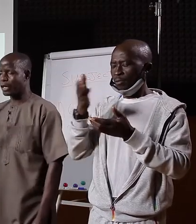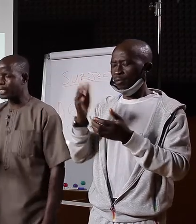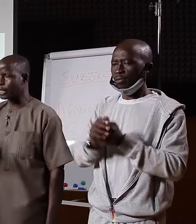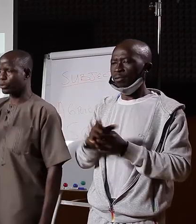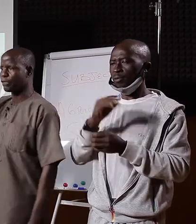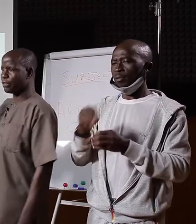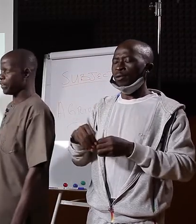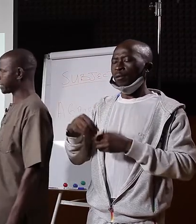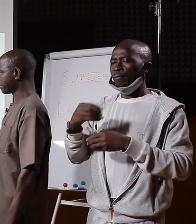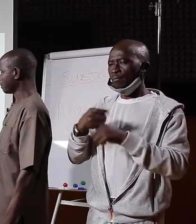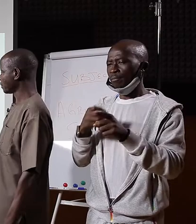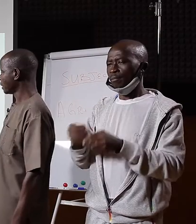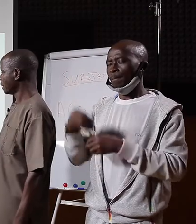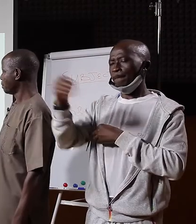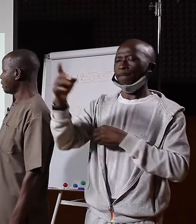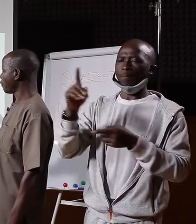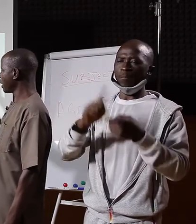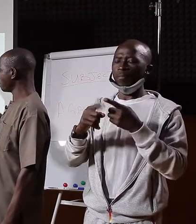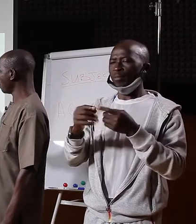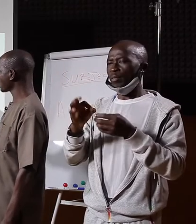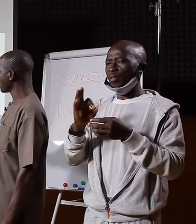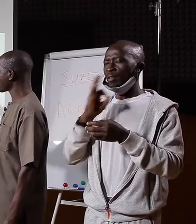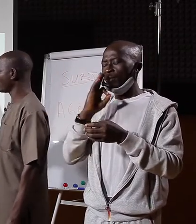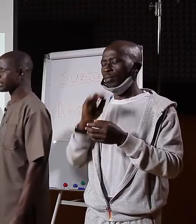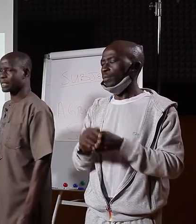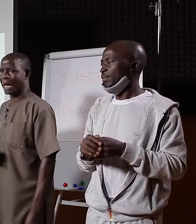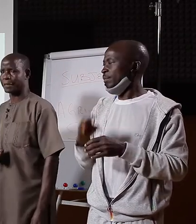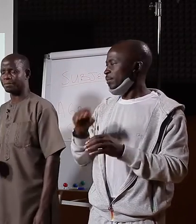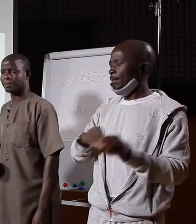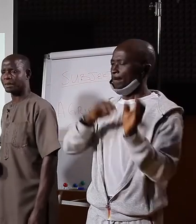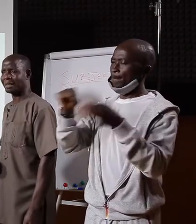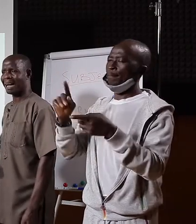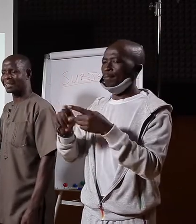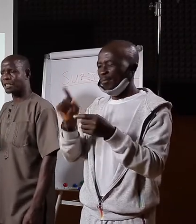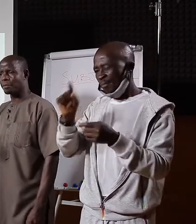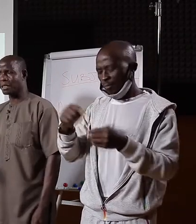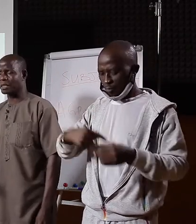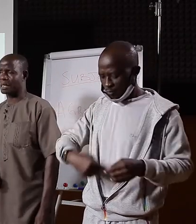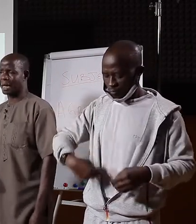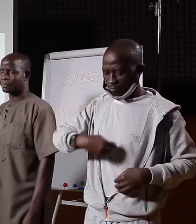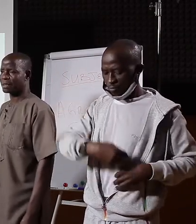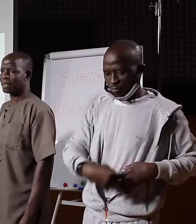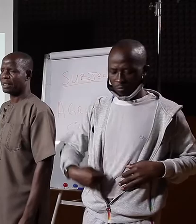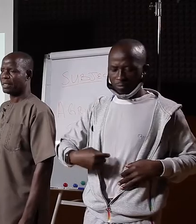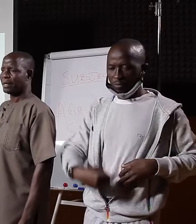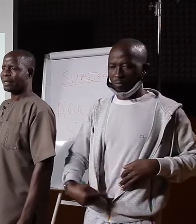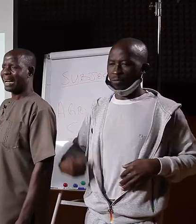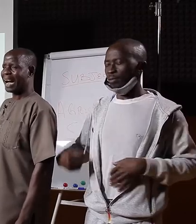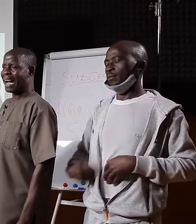and releases it to the feet before it moves to the small intestine. At the small intestine,